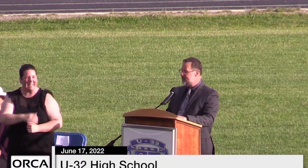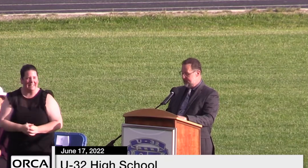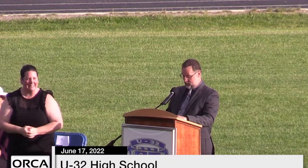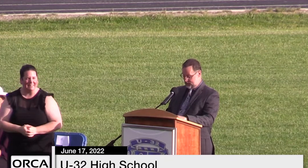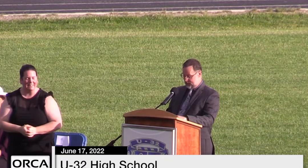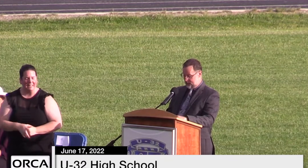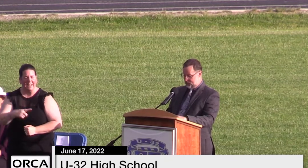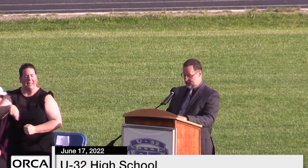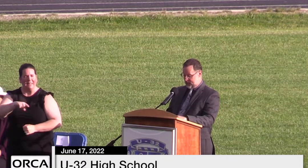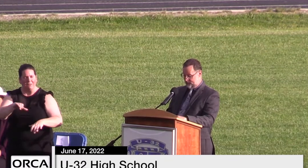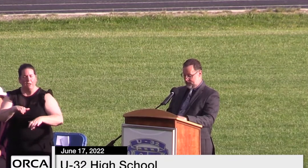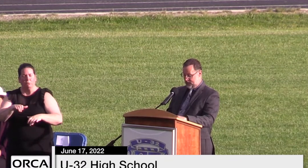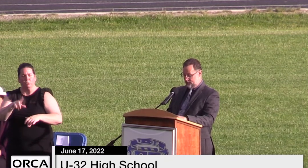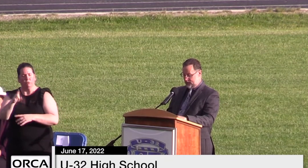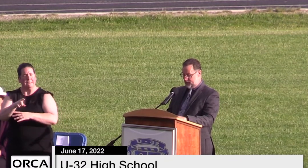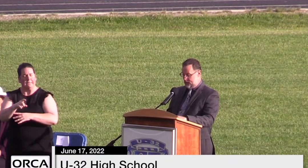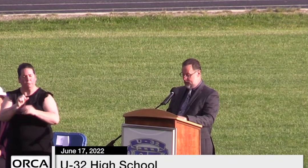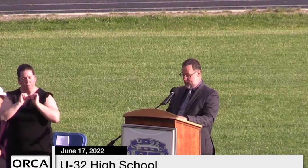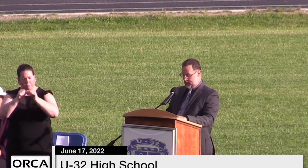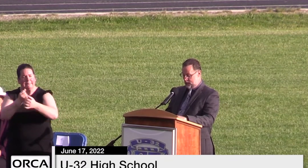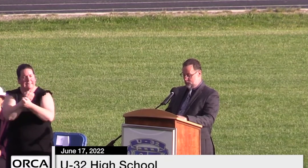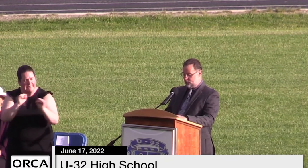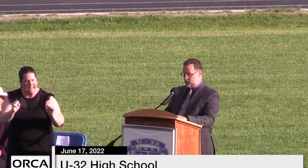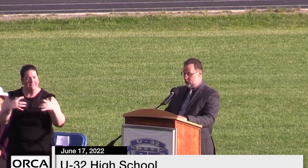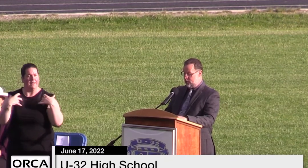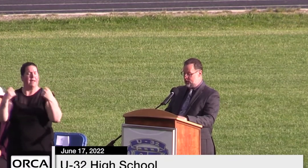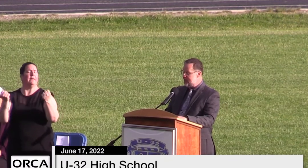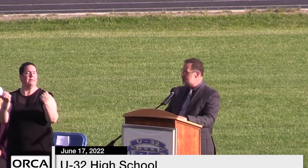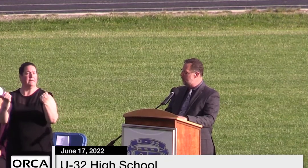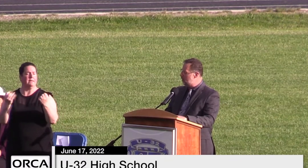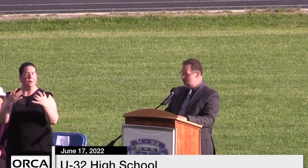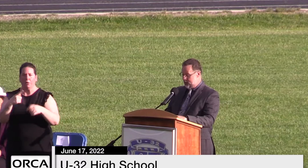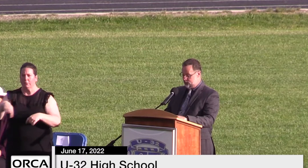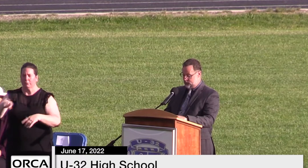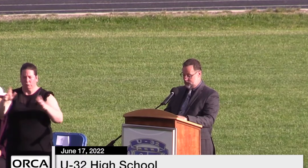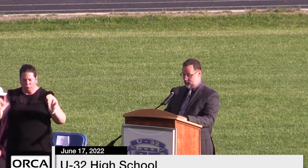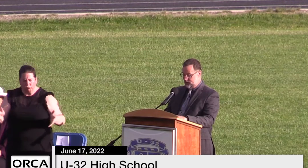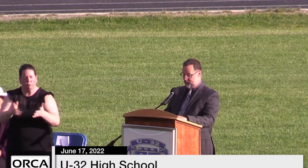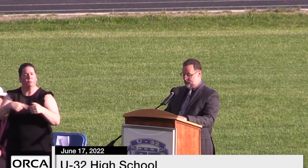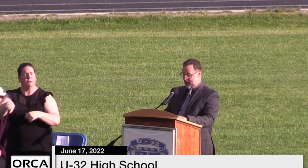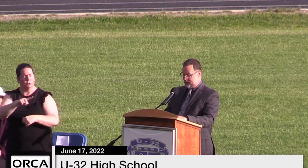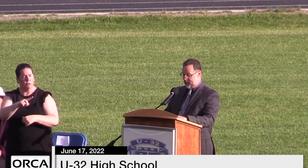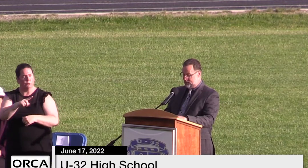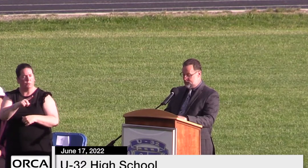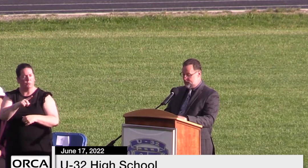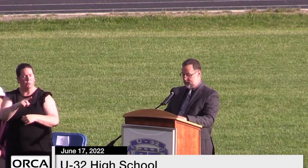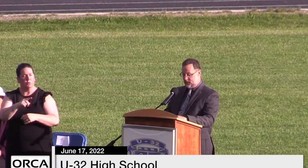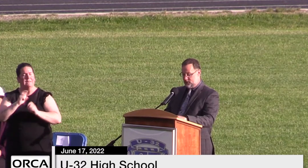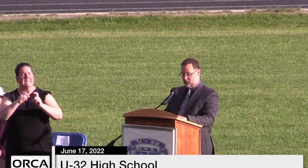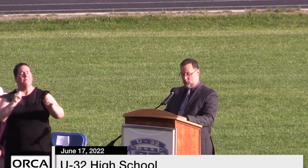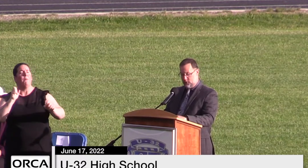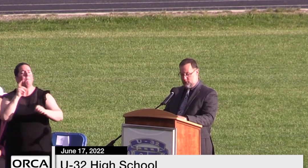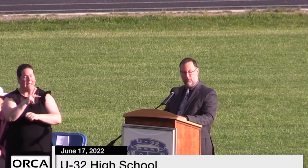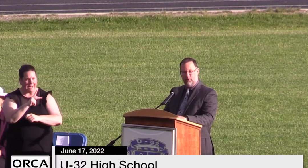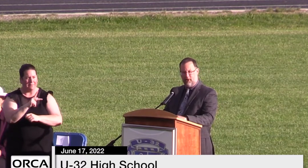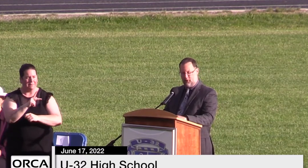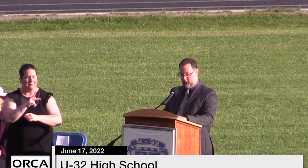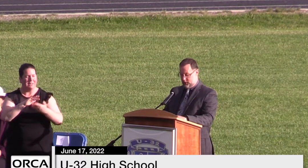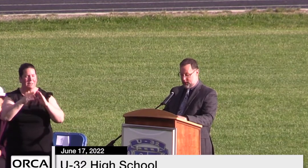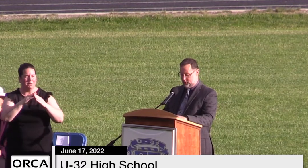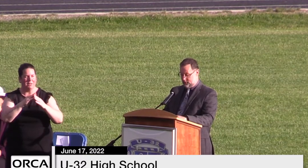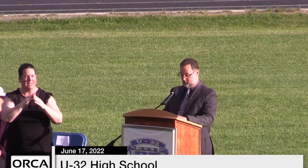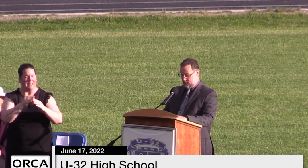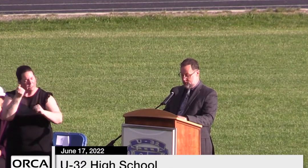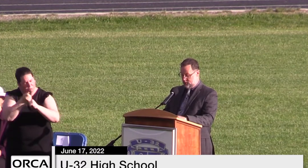what is necessary to keep us safe and healthy. And I want to encourage each of our graduates to give back to that community that has supported you throughout